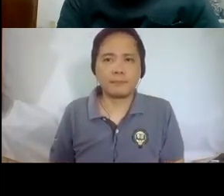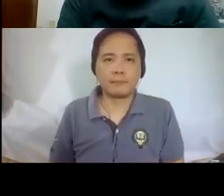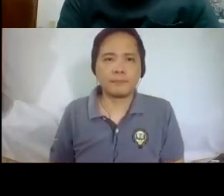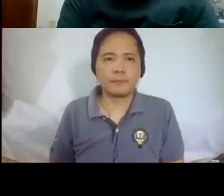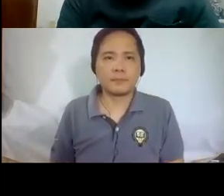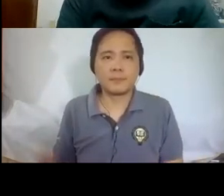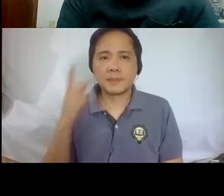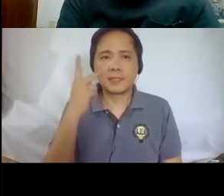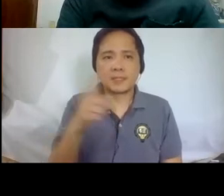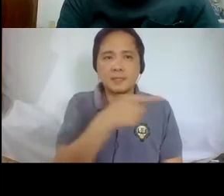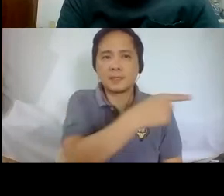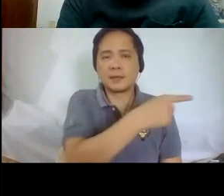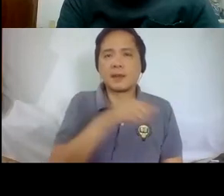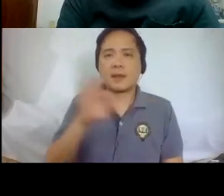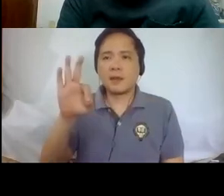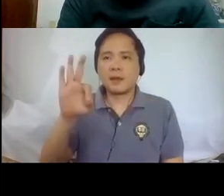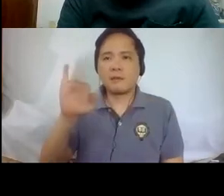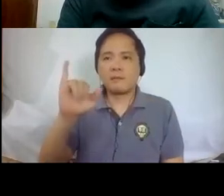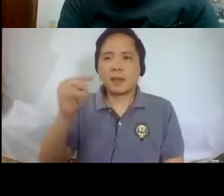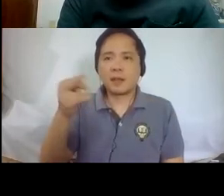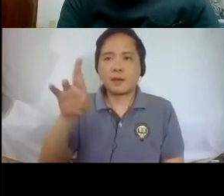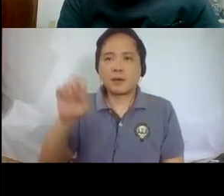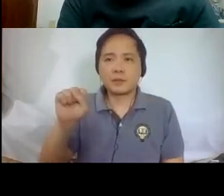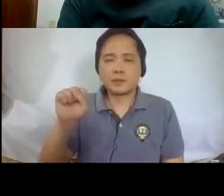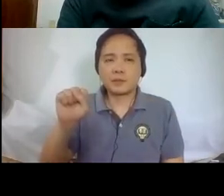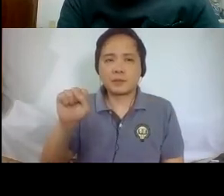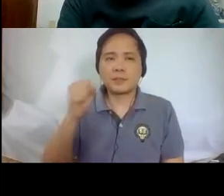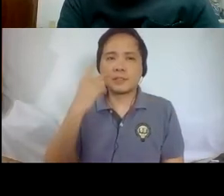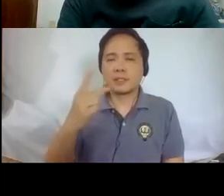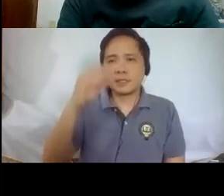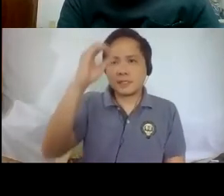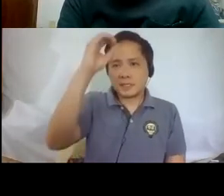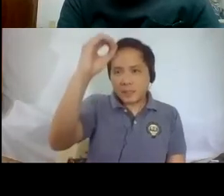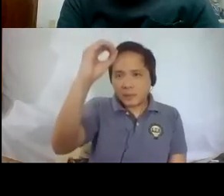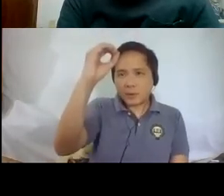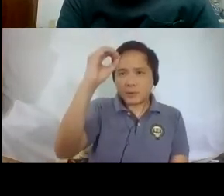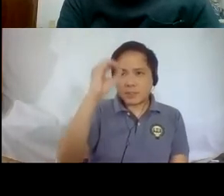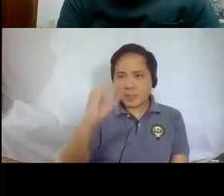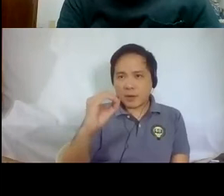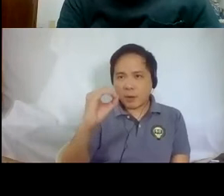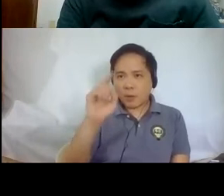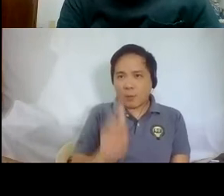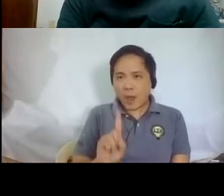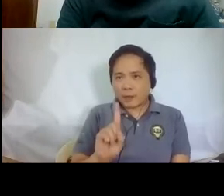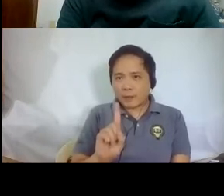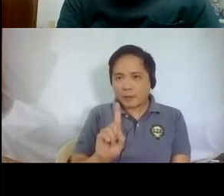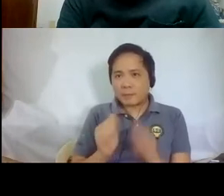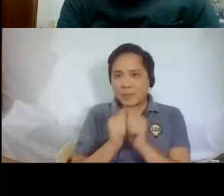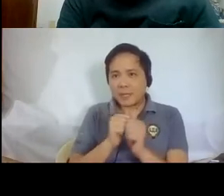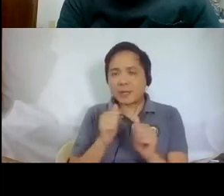0, 0, 1. One finger, right? So